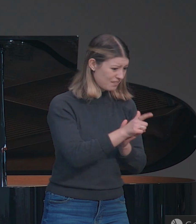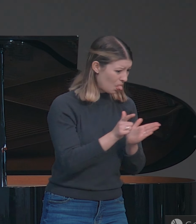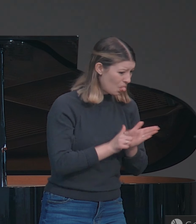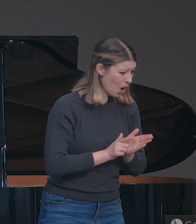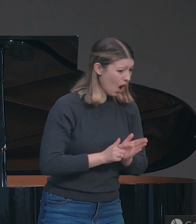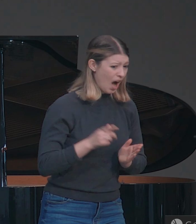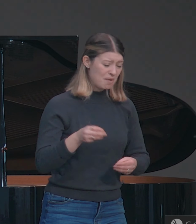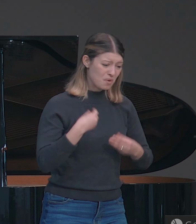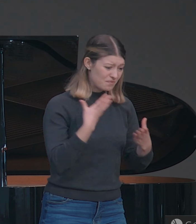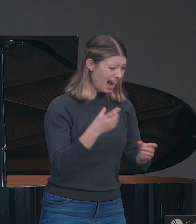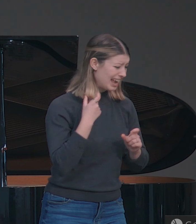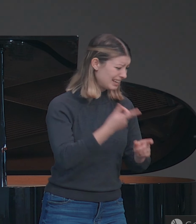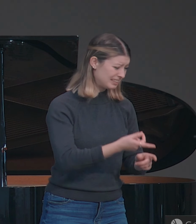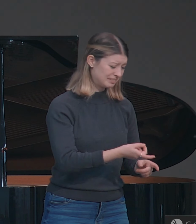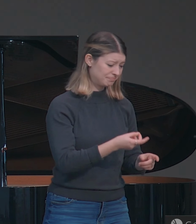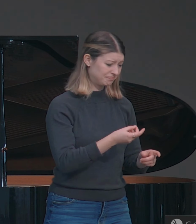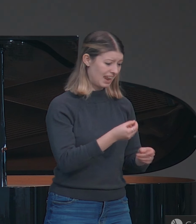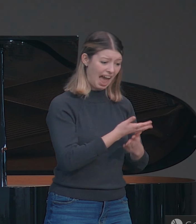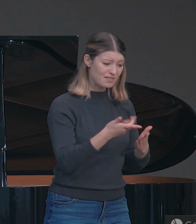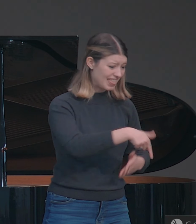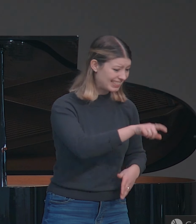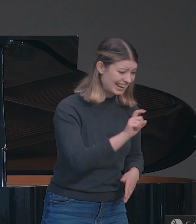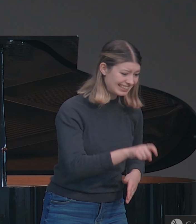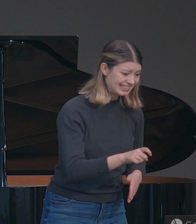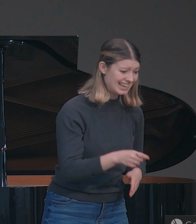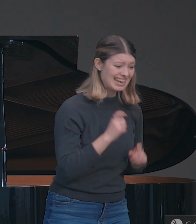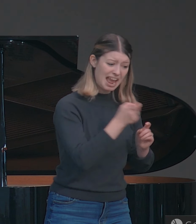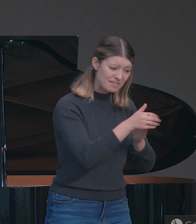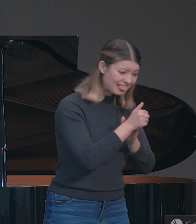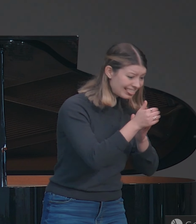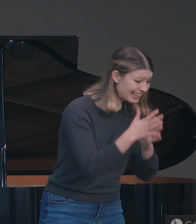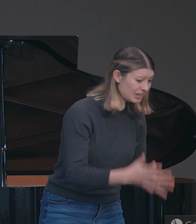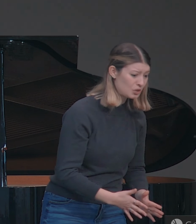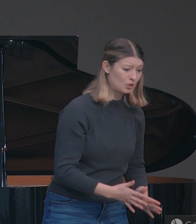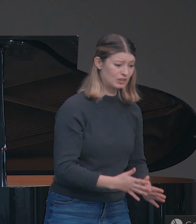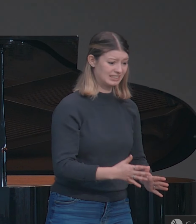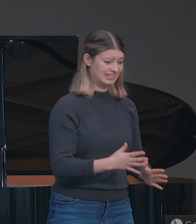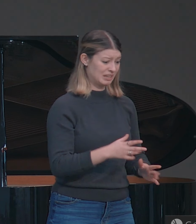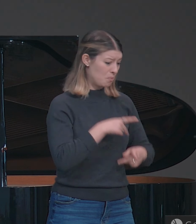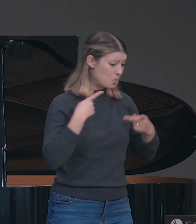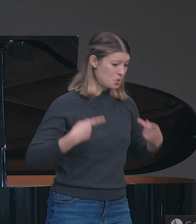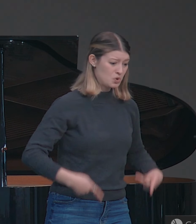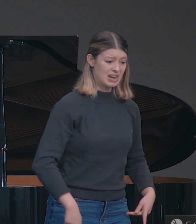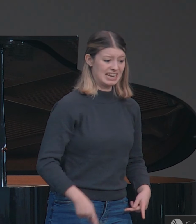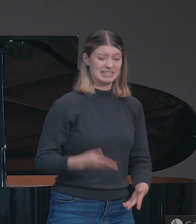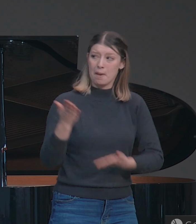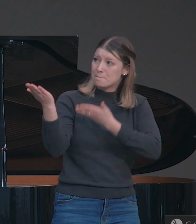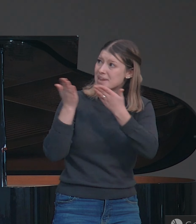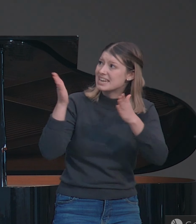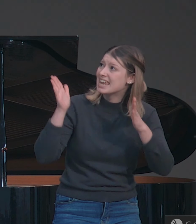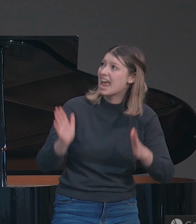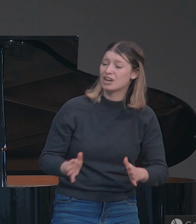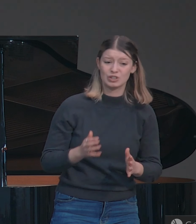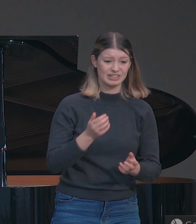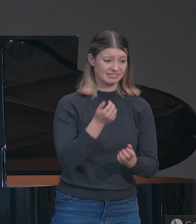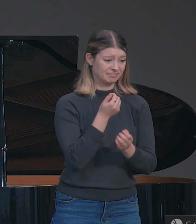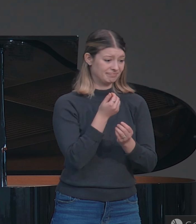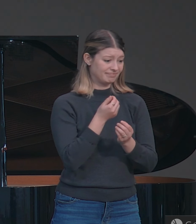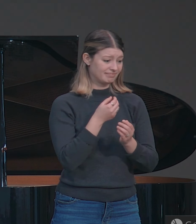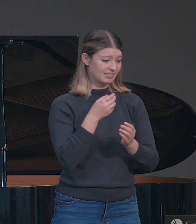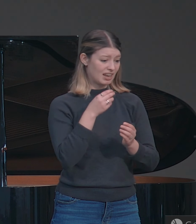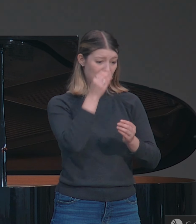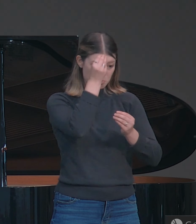them, he provided for them, he gave them leaders, he gave them a priest to mediate, he gave them people to bring